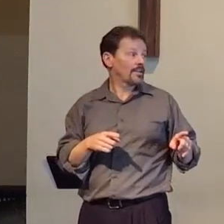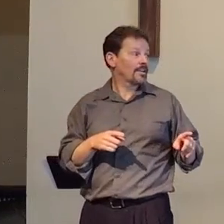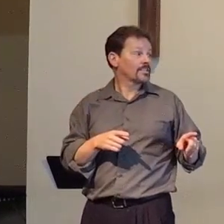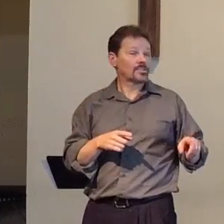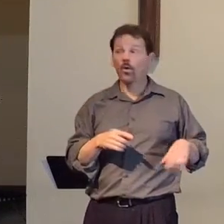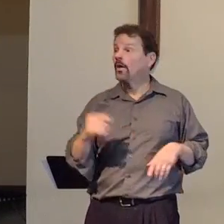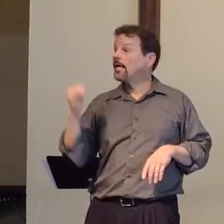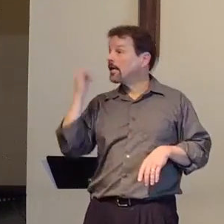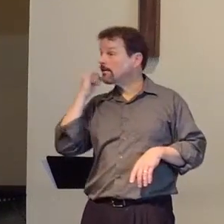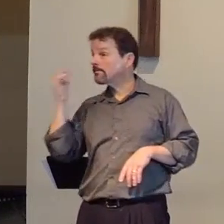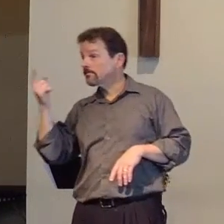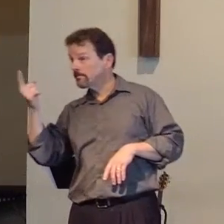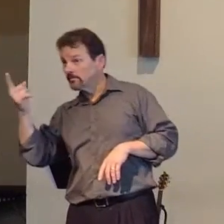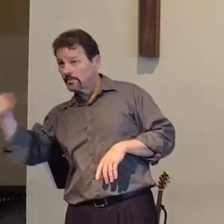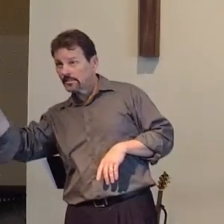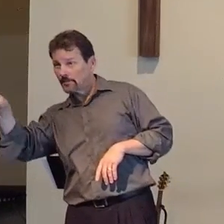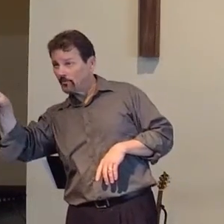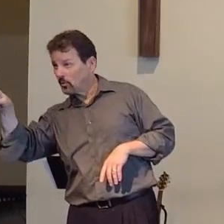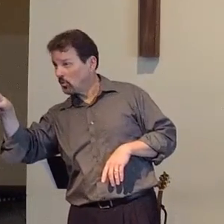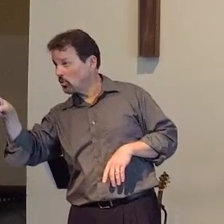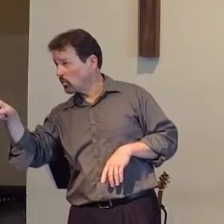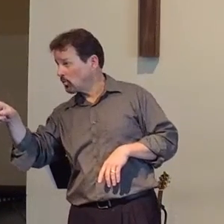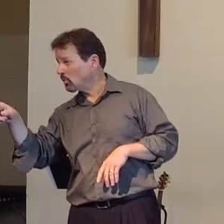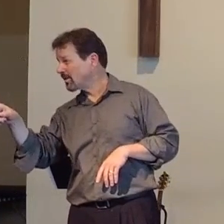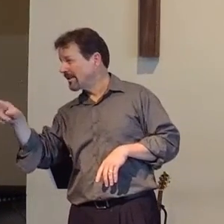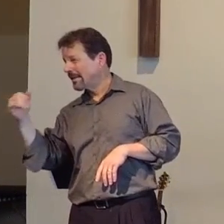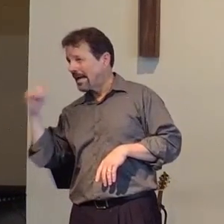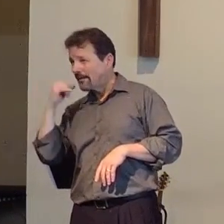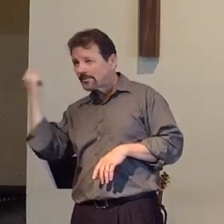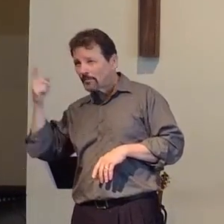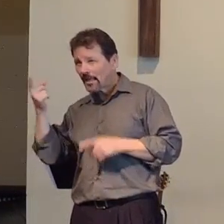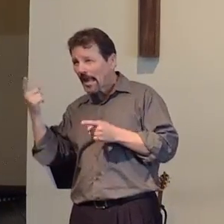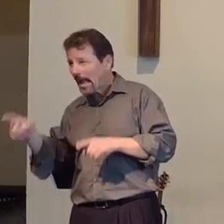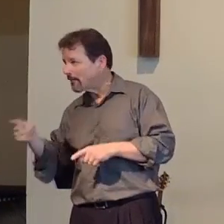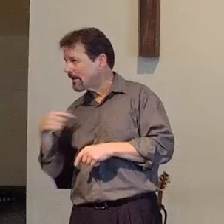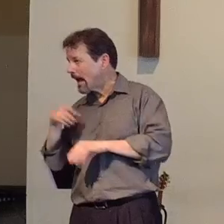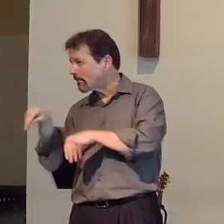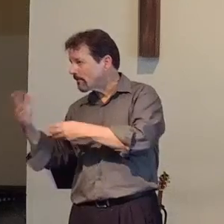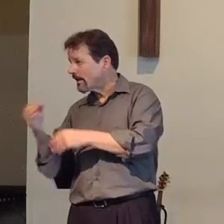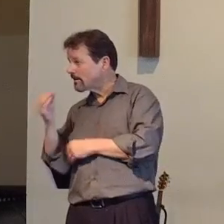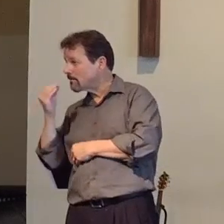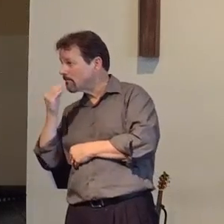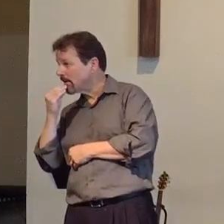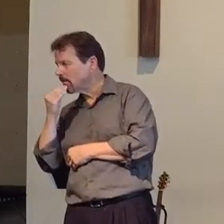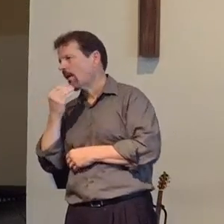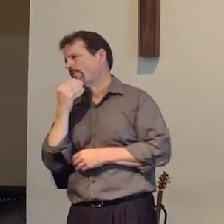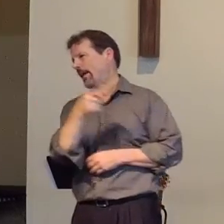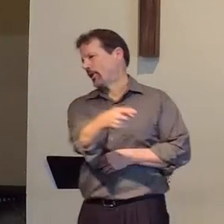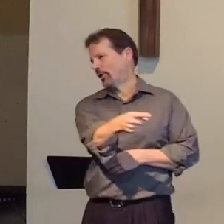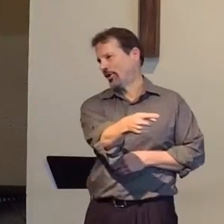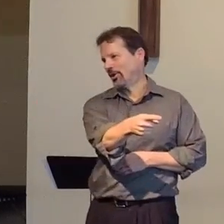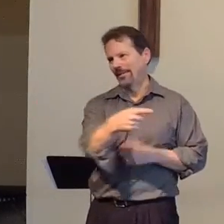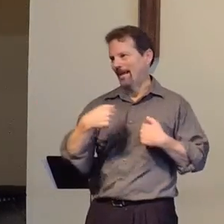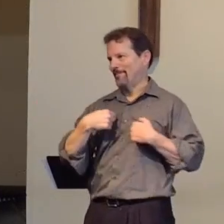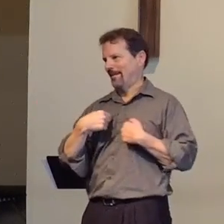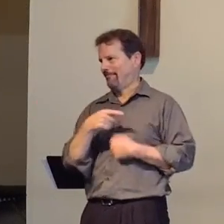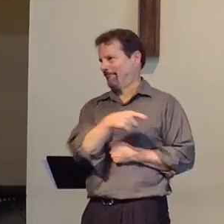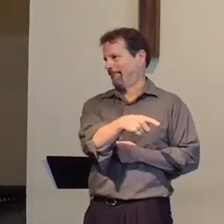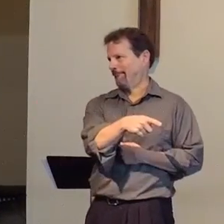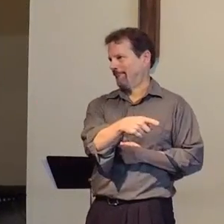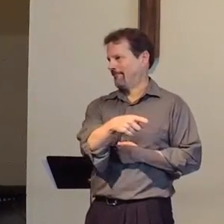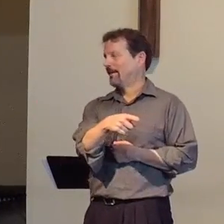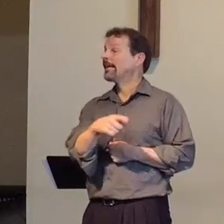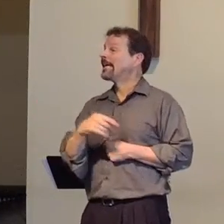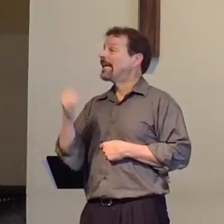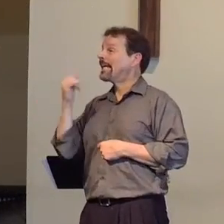and you've gotten one from me, thank Anne. And secondly, we've had an agreement that if anybody needs a meal, and she and I are both on the meal chain,